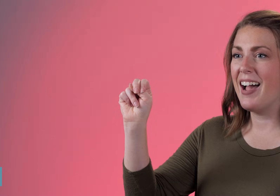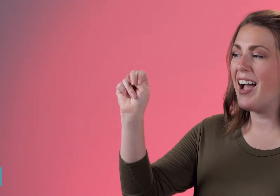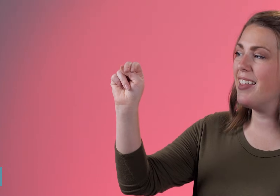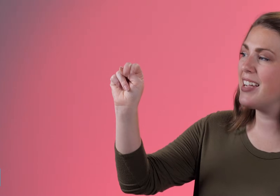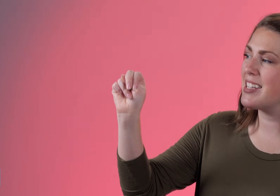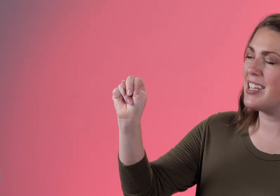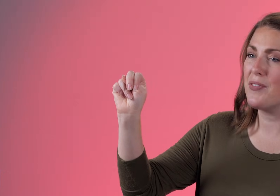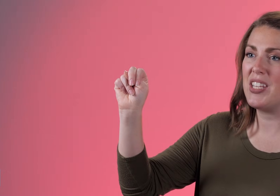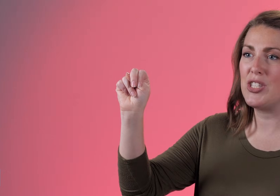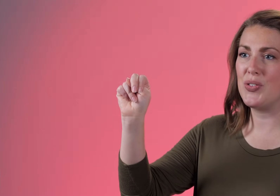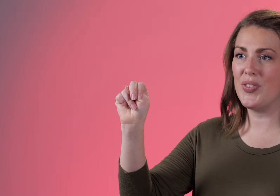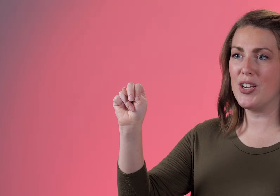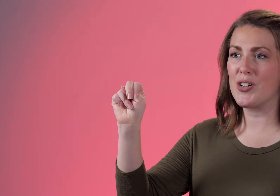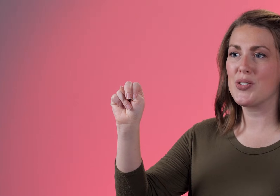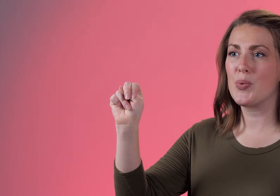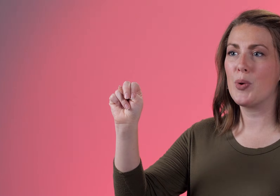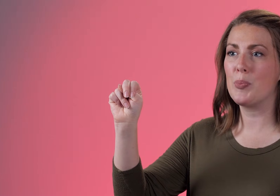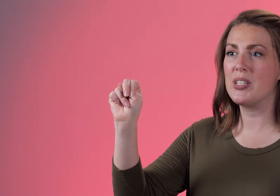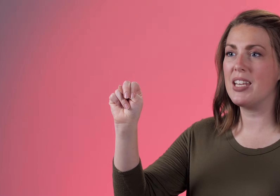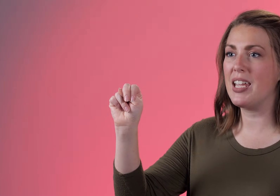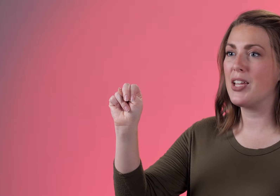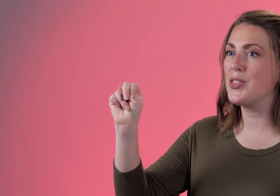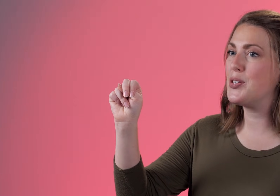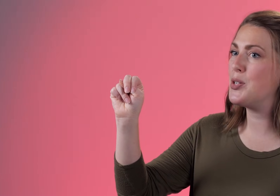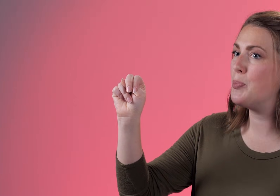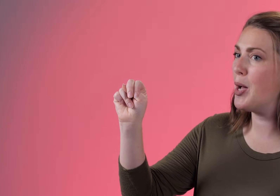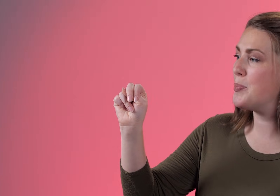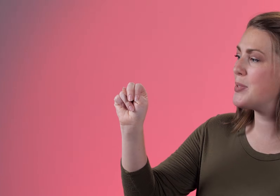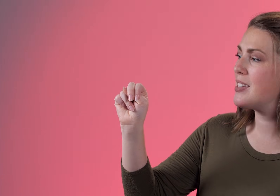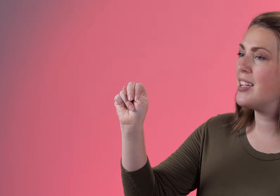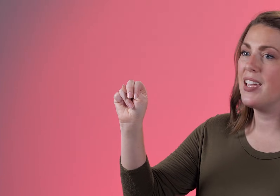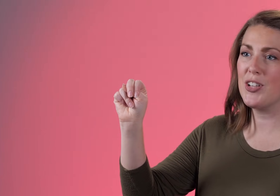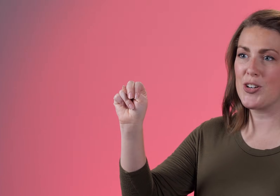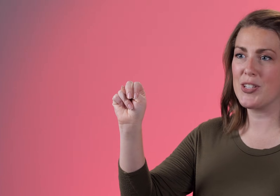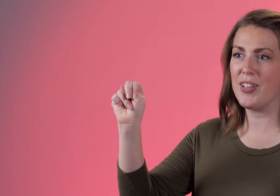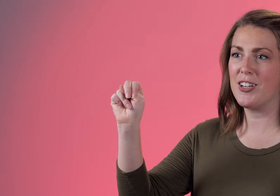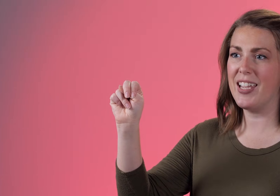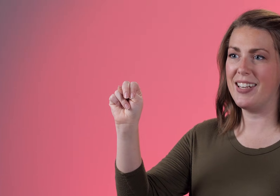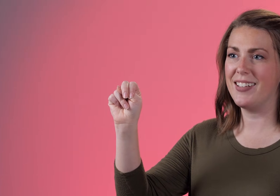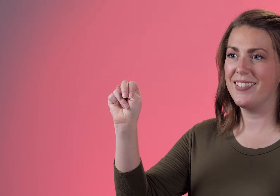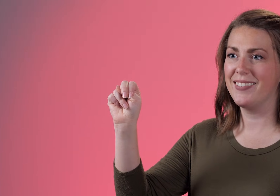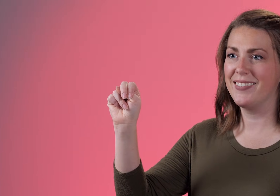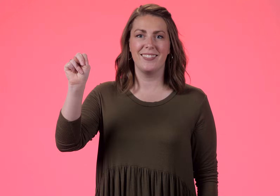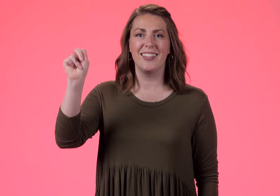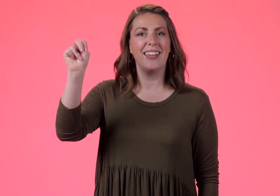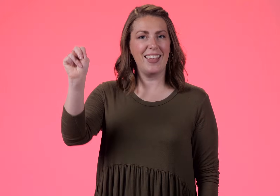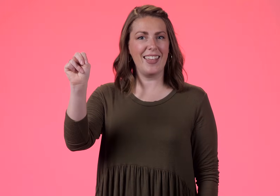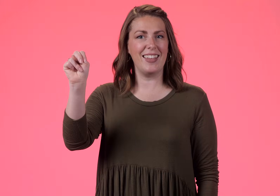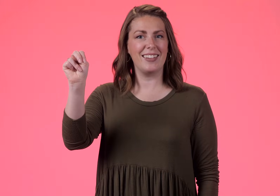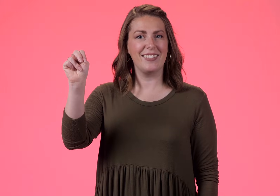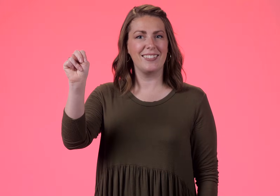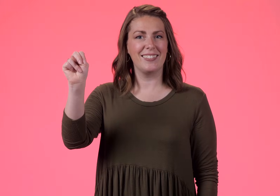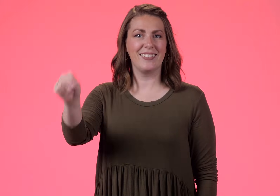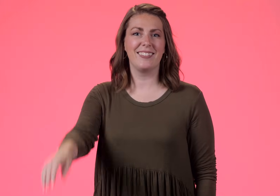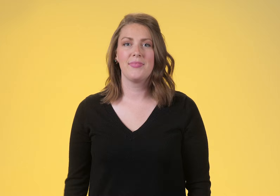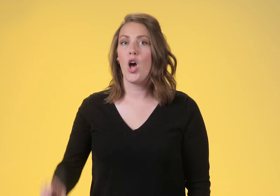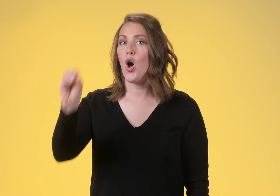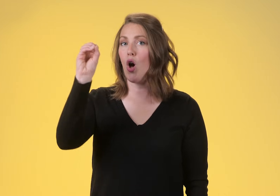I like to think of these 2 fingers representing the 2 bumps in the cursive letter N. N.